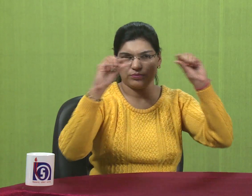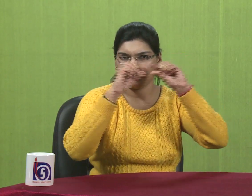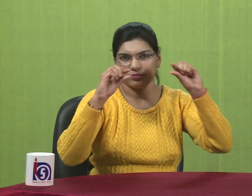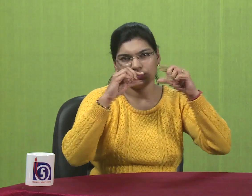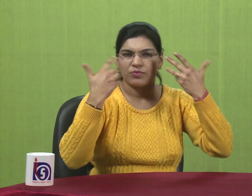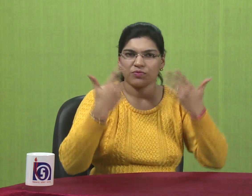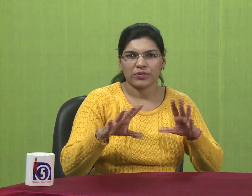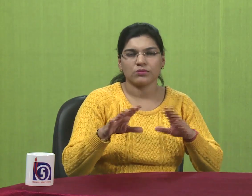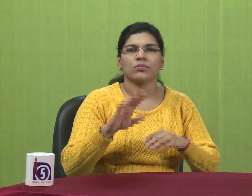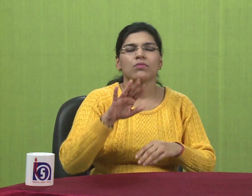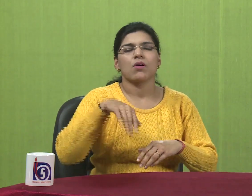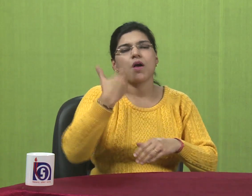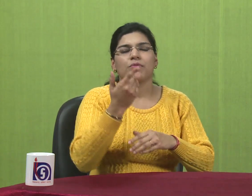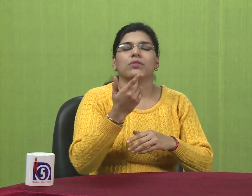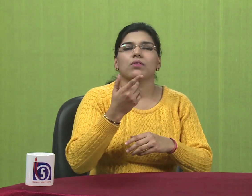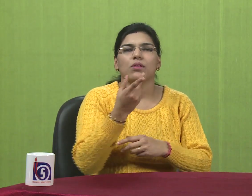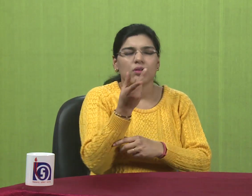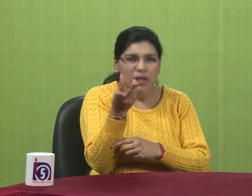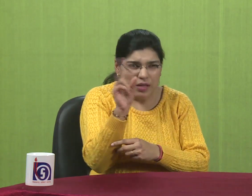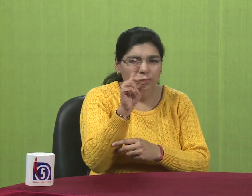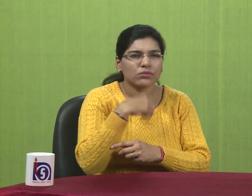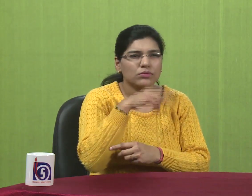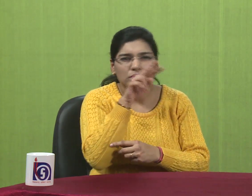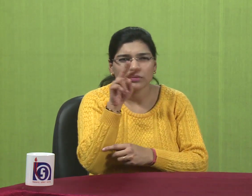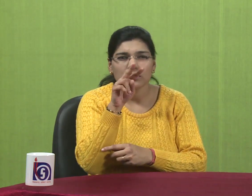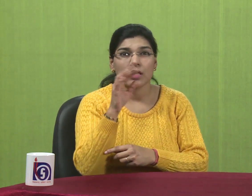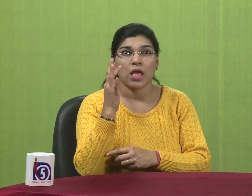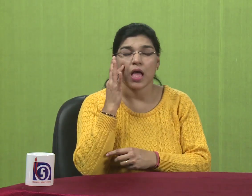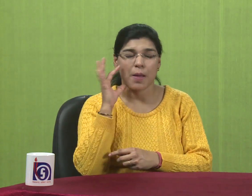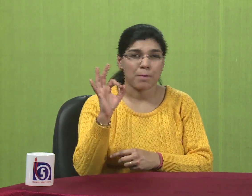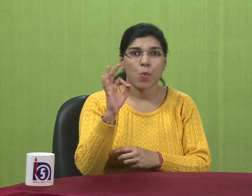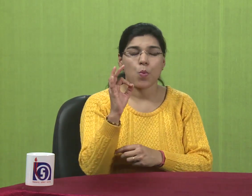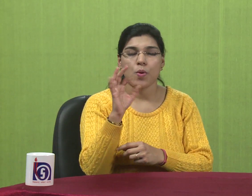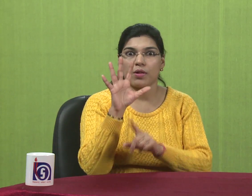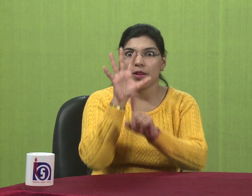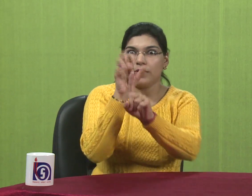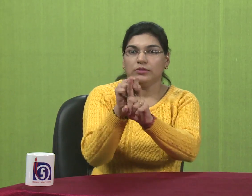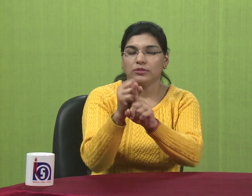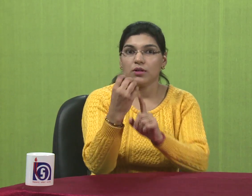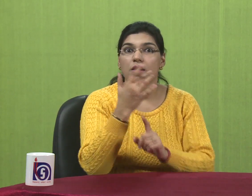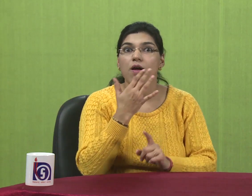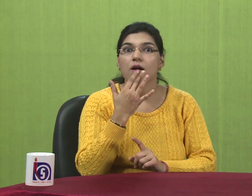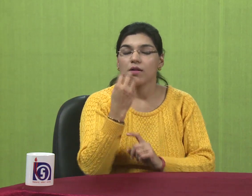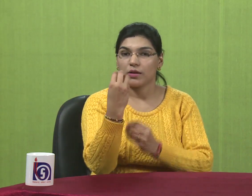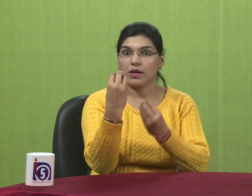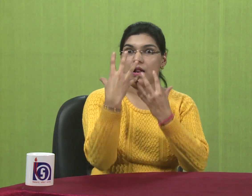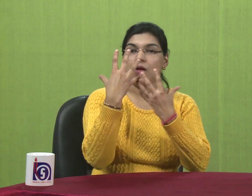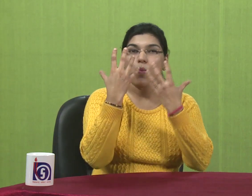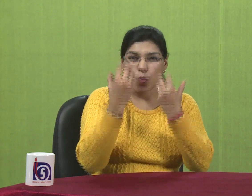Text highlight color. So as you see in the picture, you can highlight your